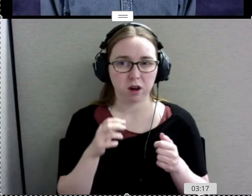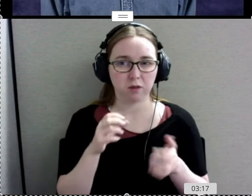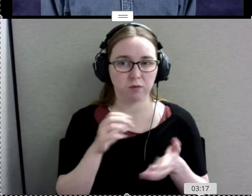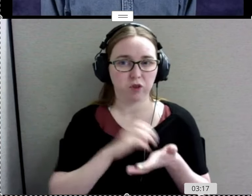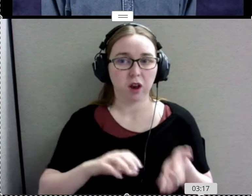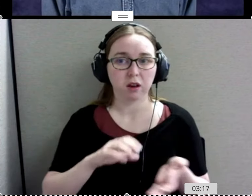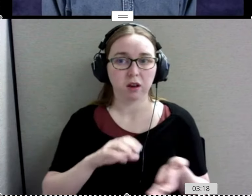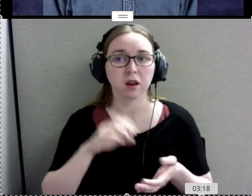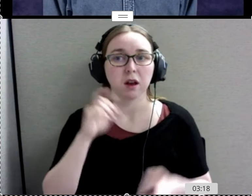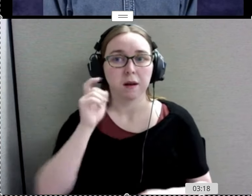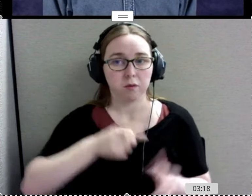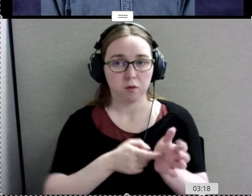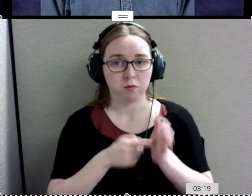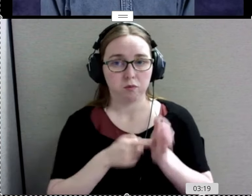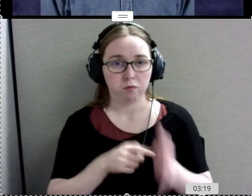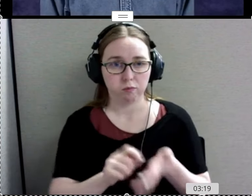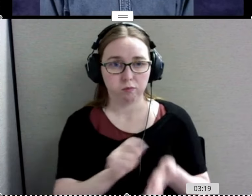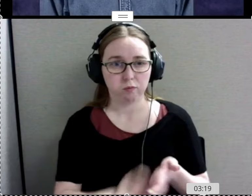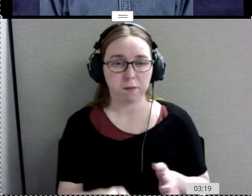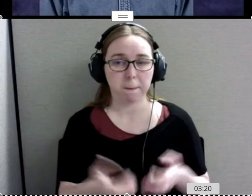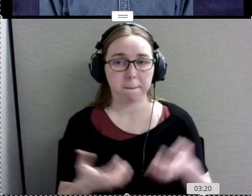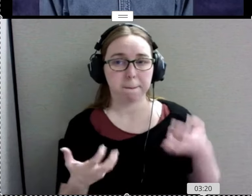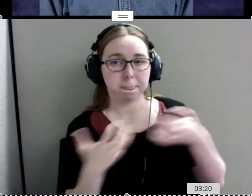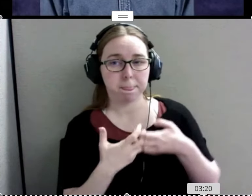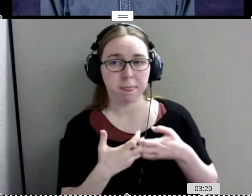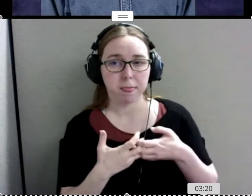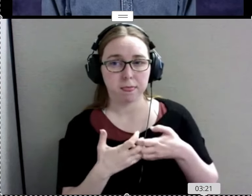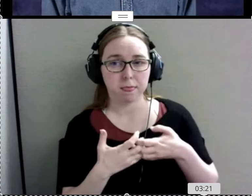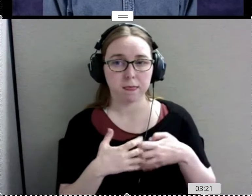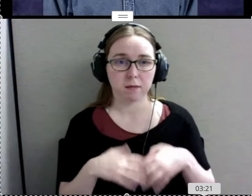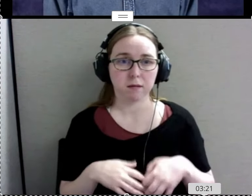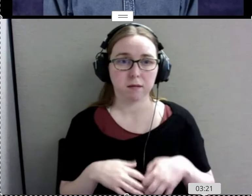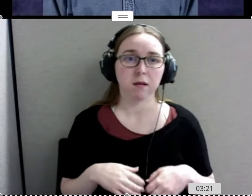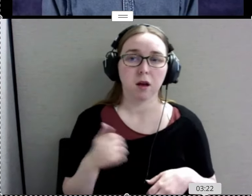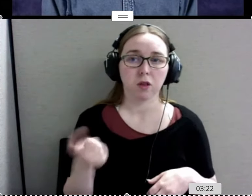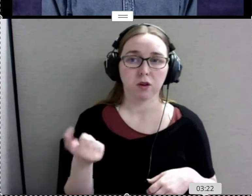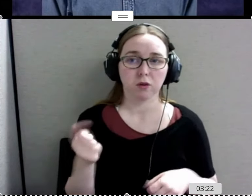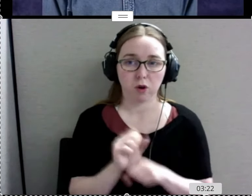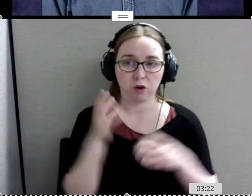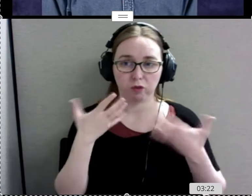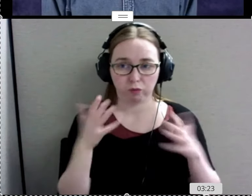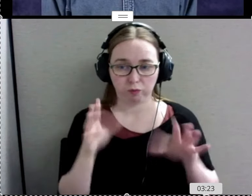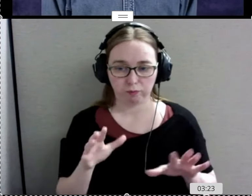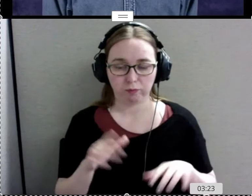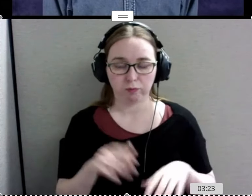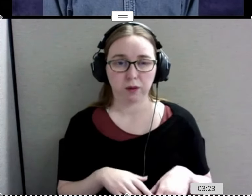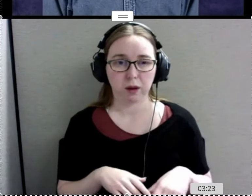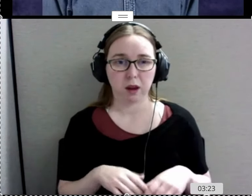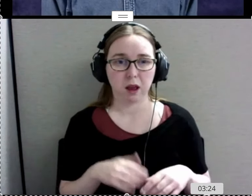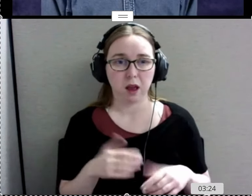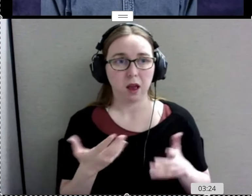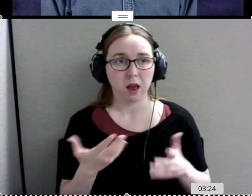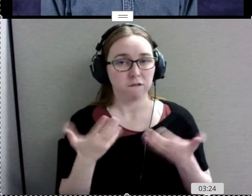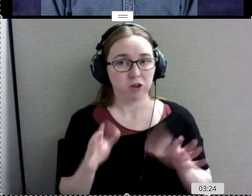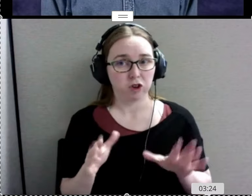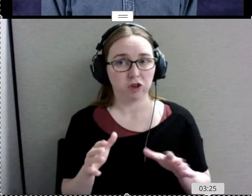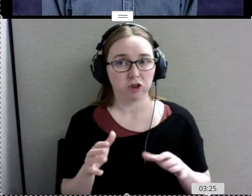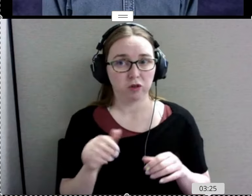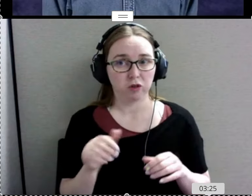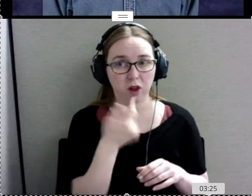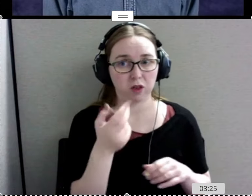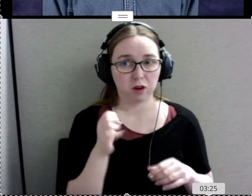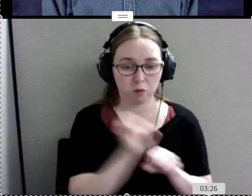check that needed to be, or matches up to what all of the employees have done. After that, someone is usually delegated to tear